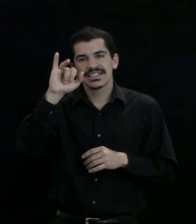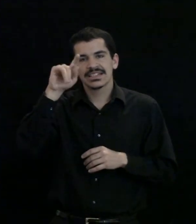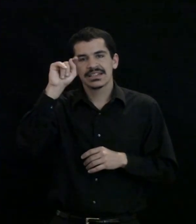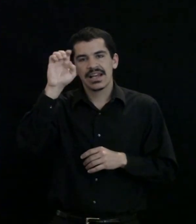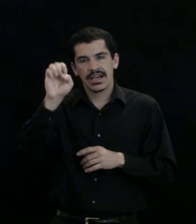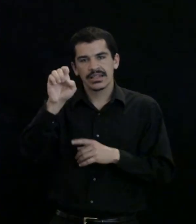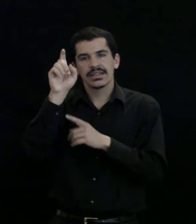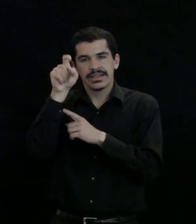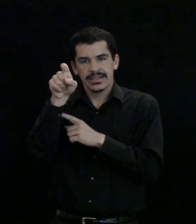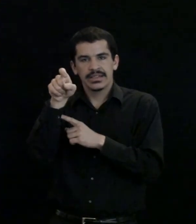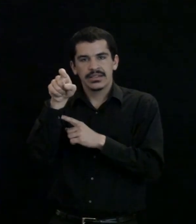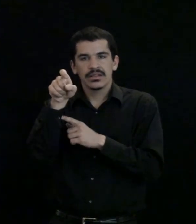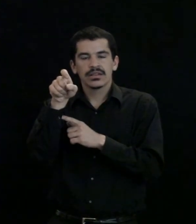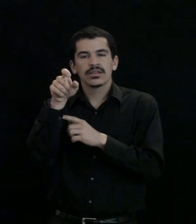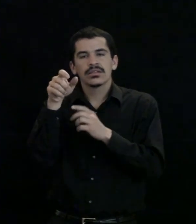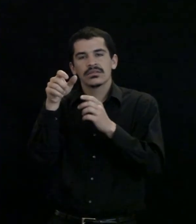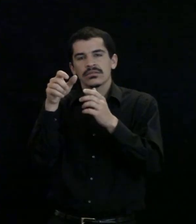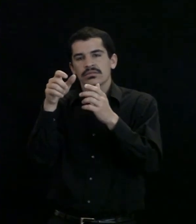by priority.